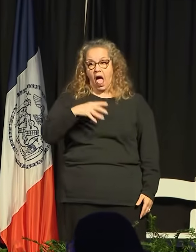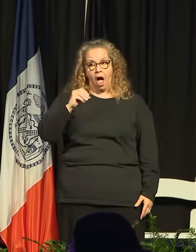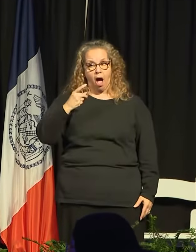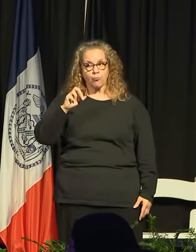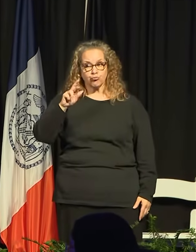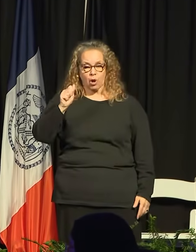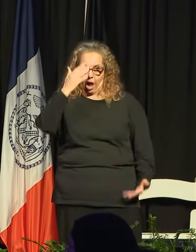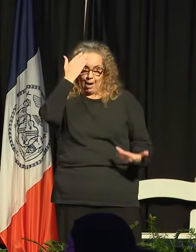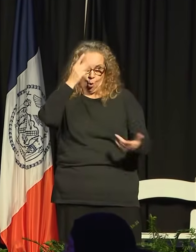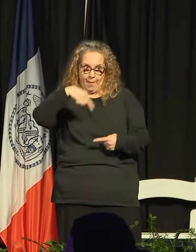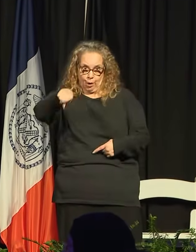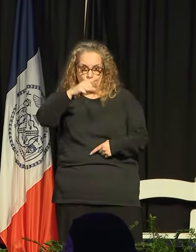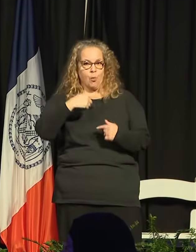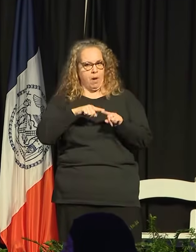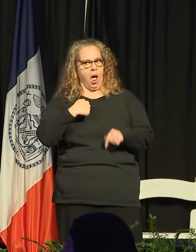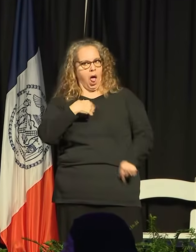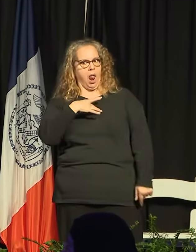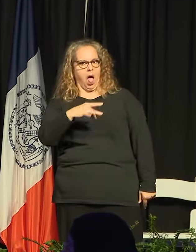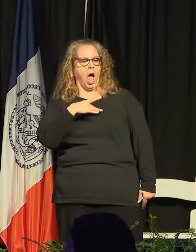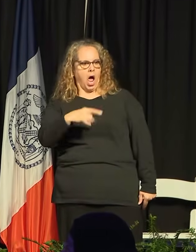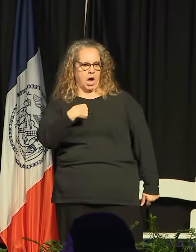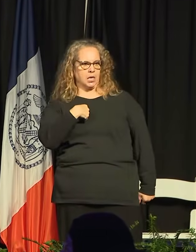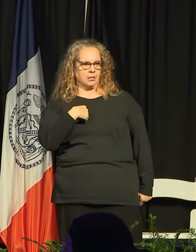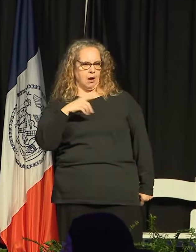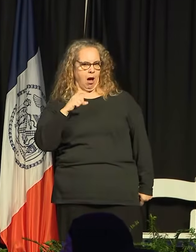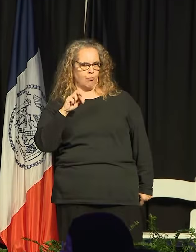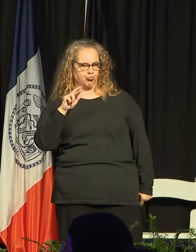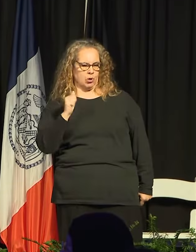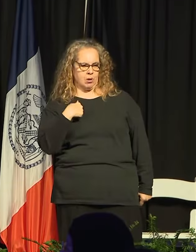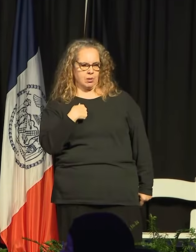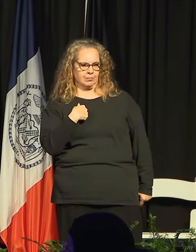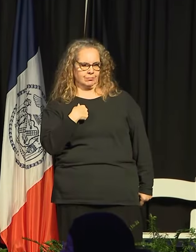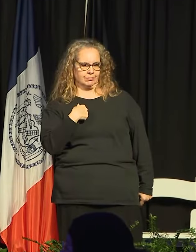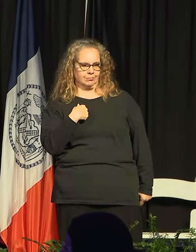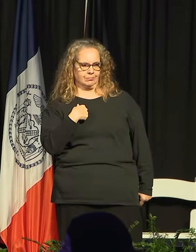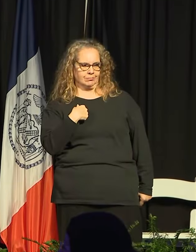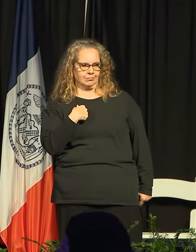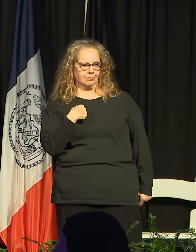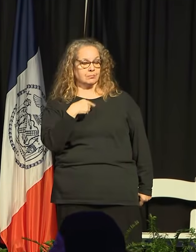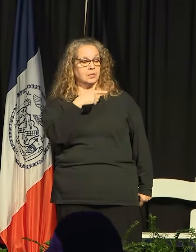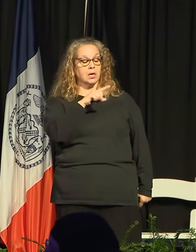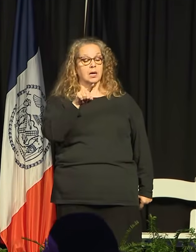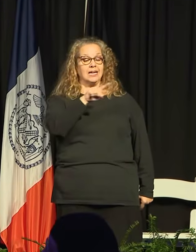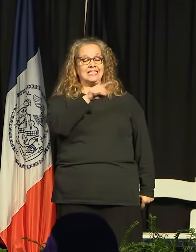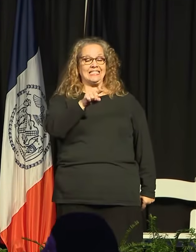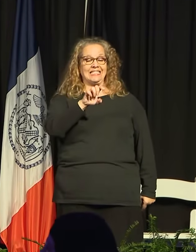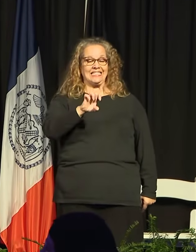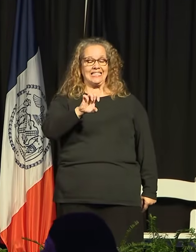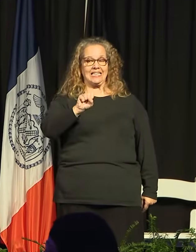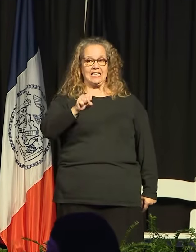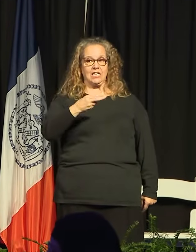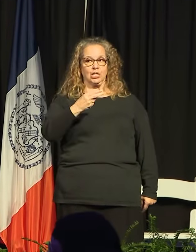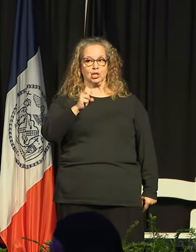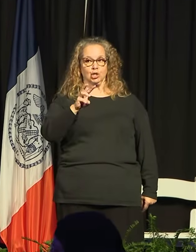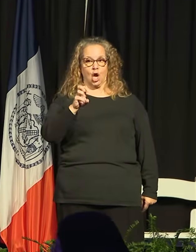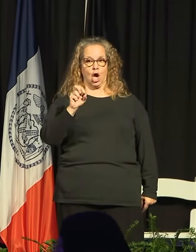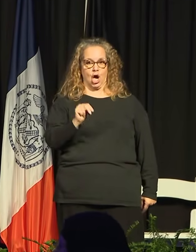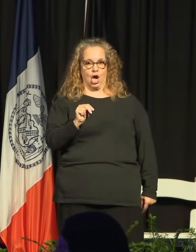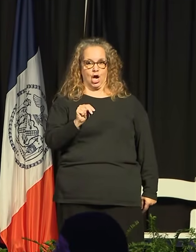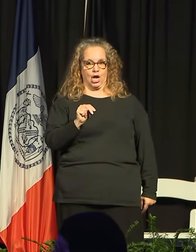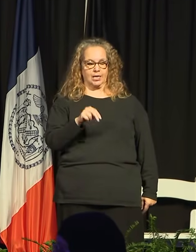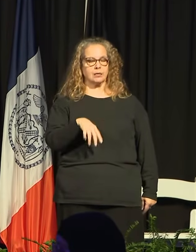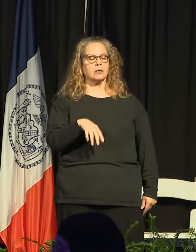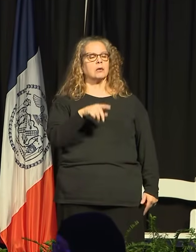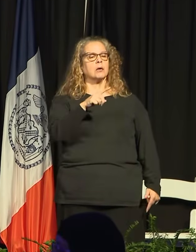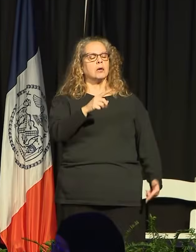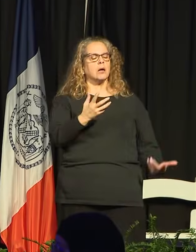I don't know about any of you. I like opera. Z. Sean sound blends the deep